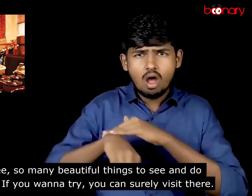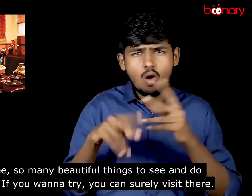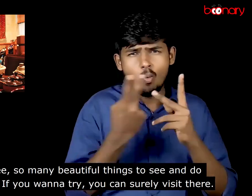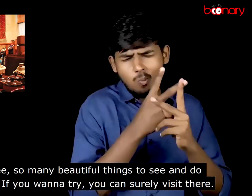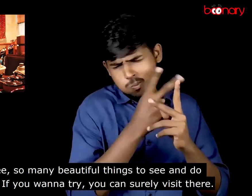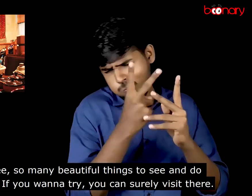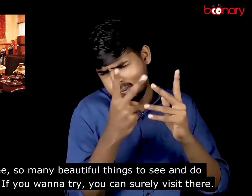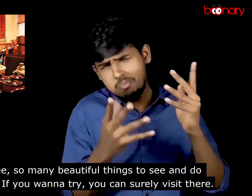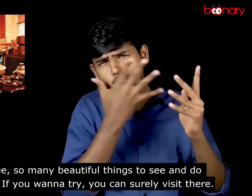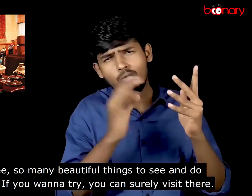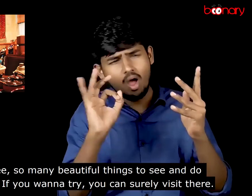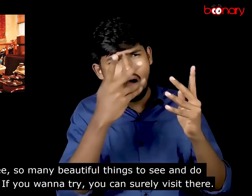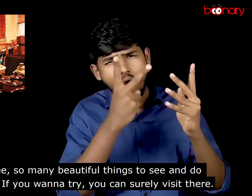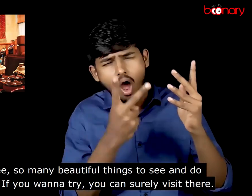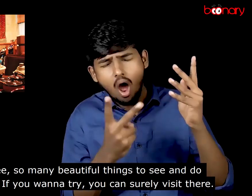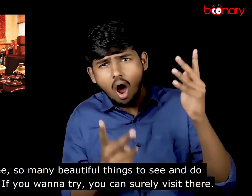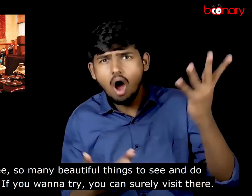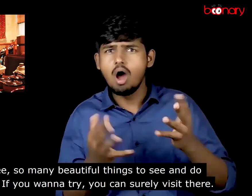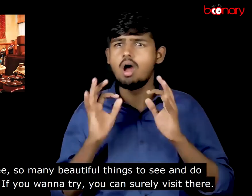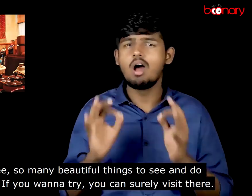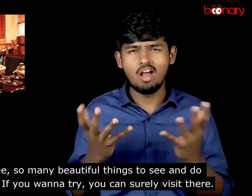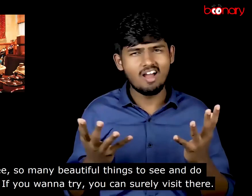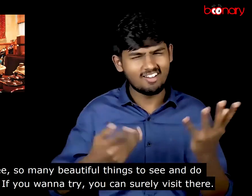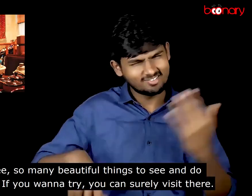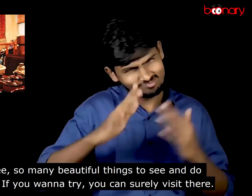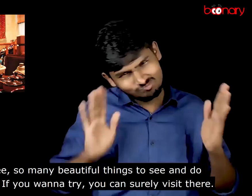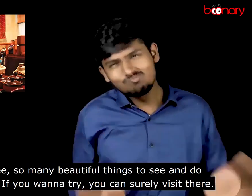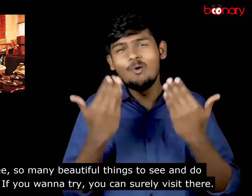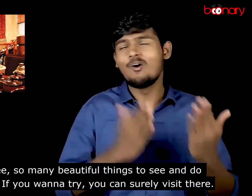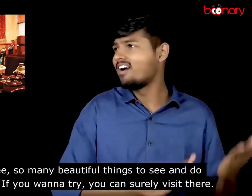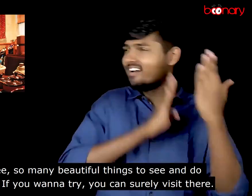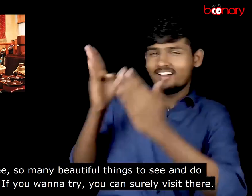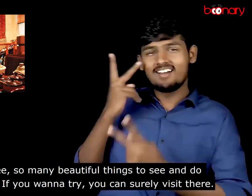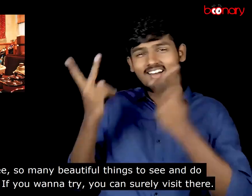to see and do in Cappadocia. If you want to try, you can surely visit there.